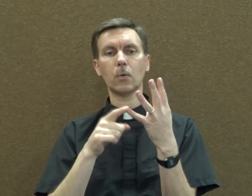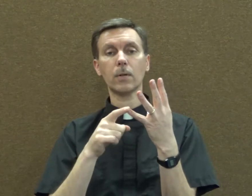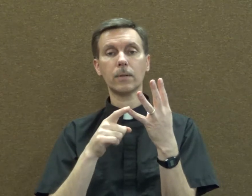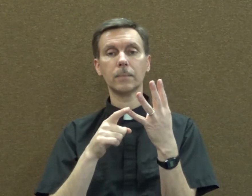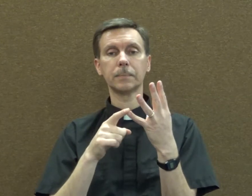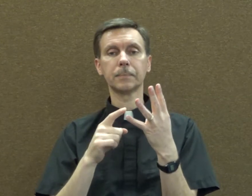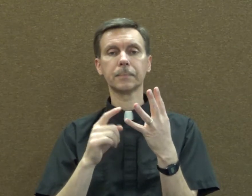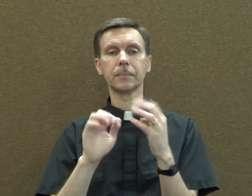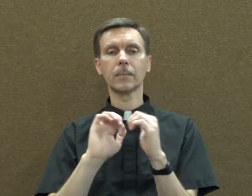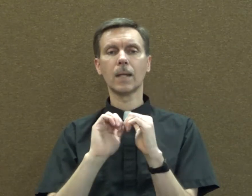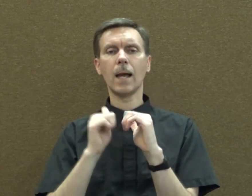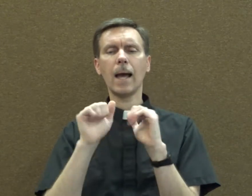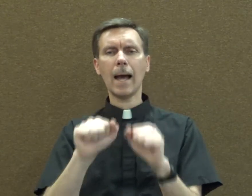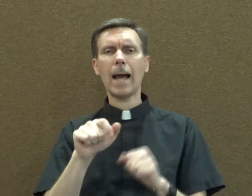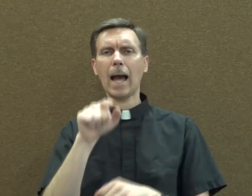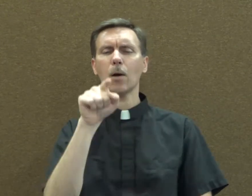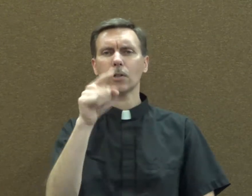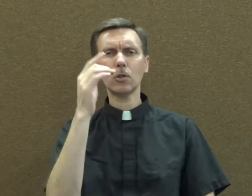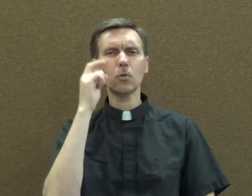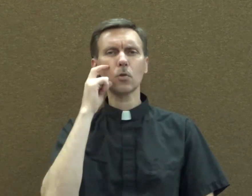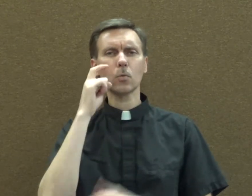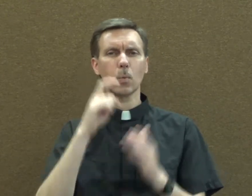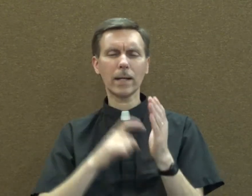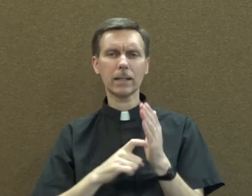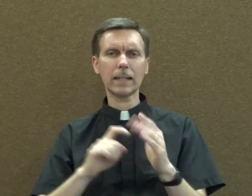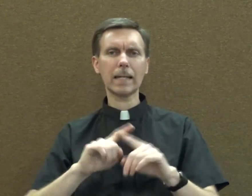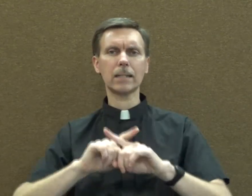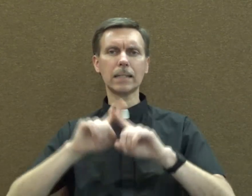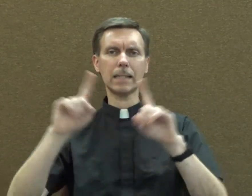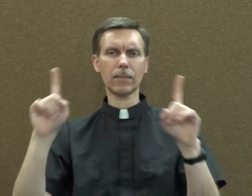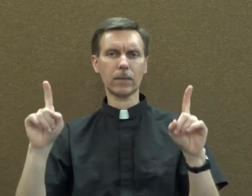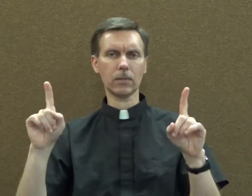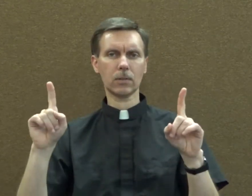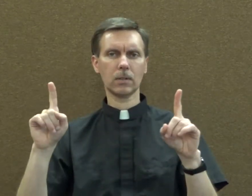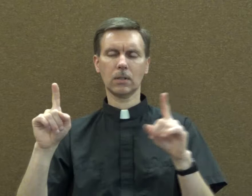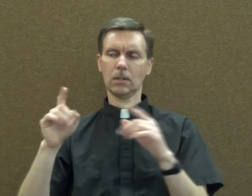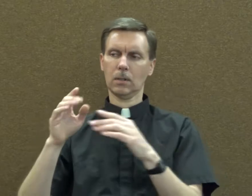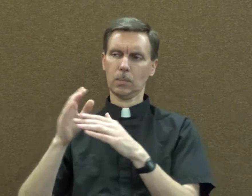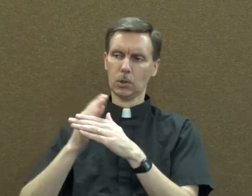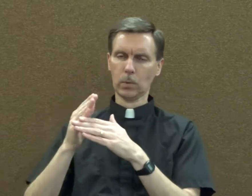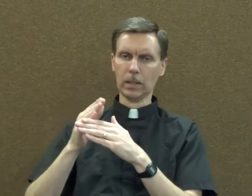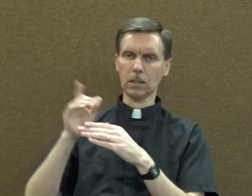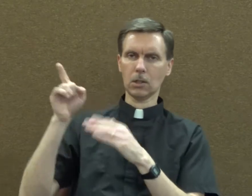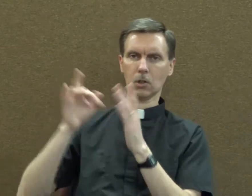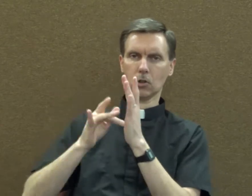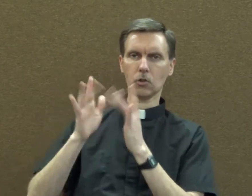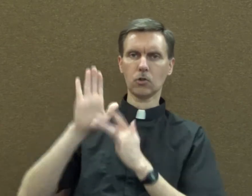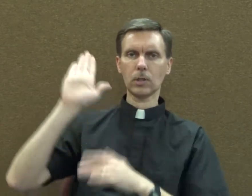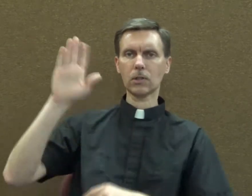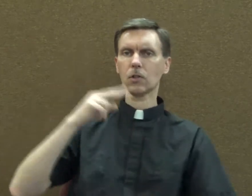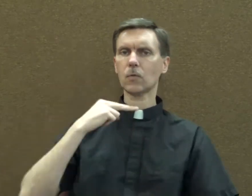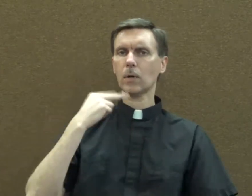Fourth, how can you recognize the difference between Jesus'